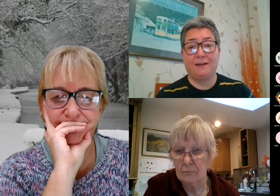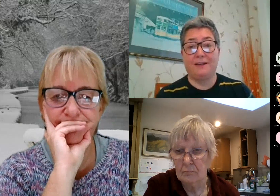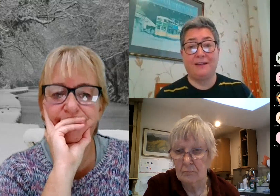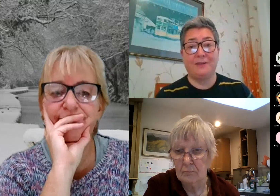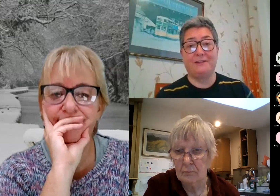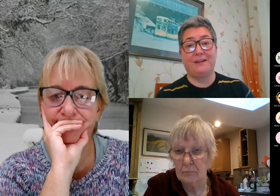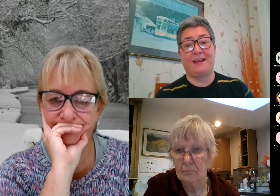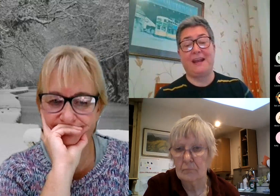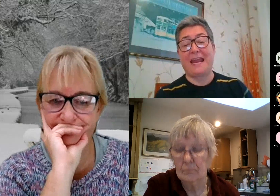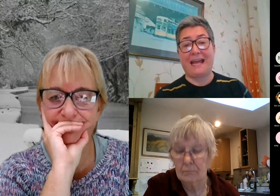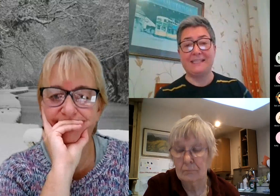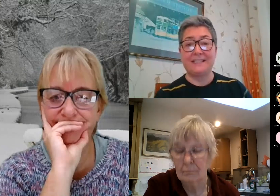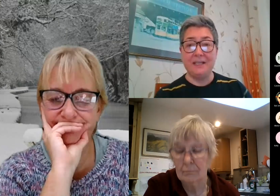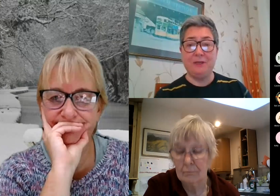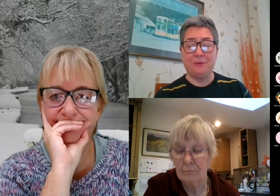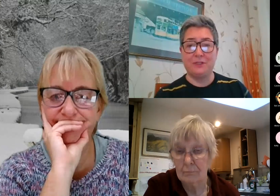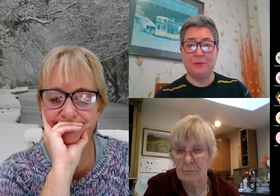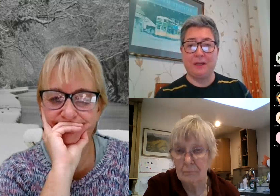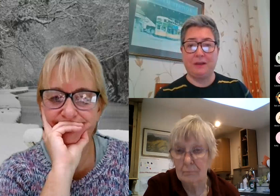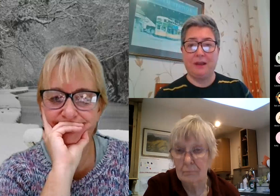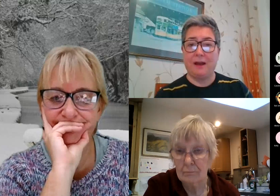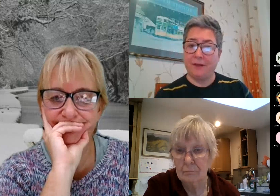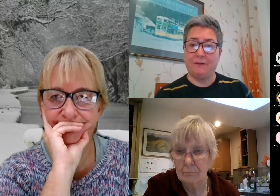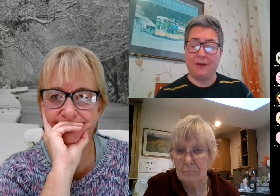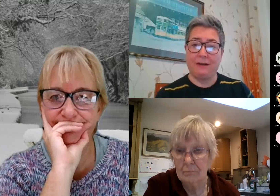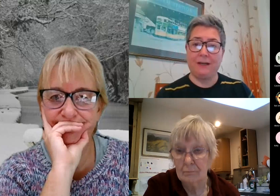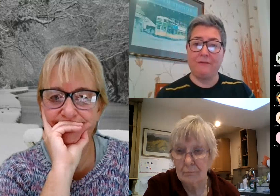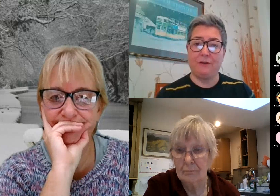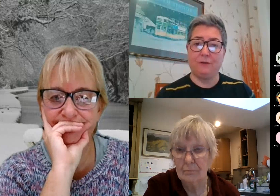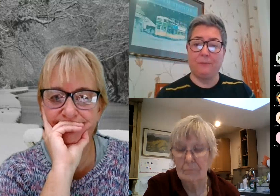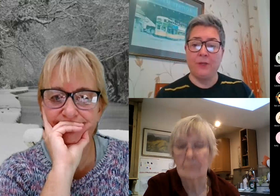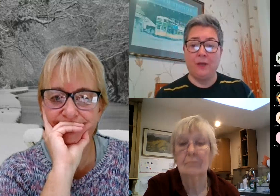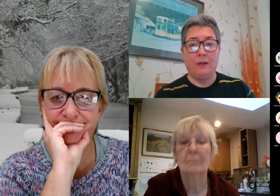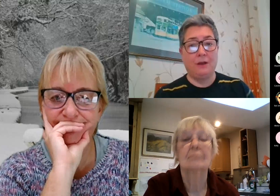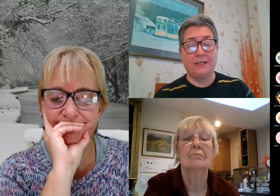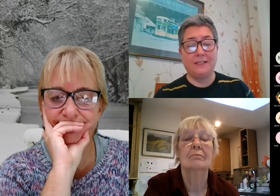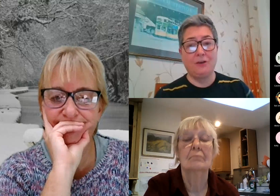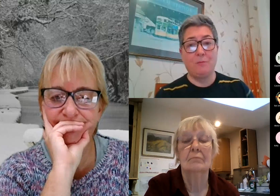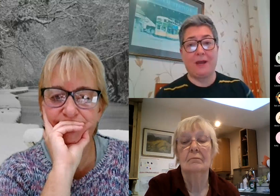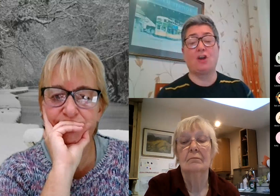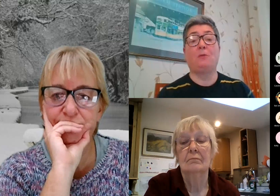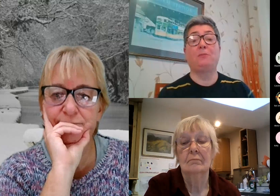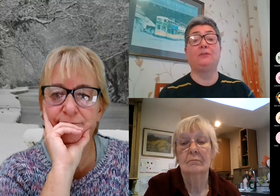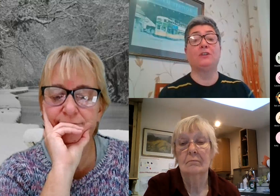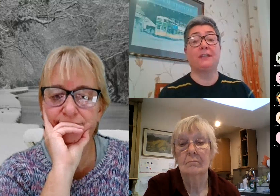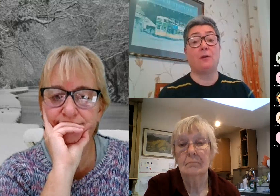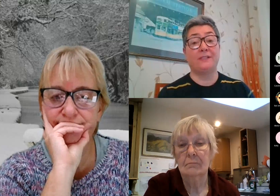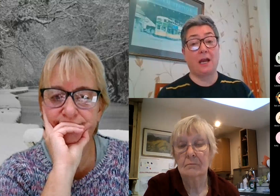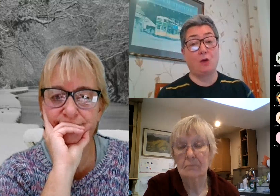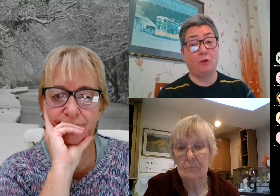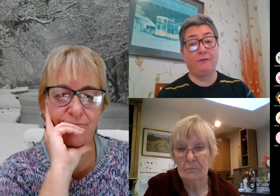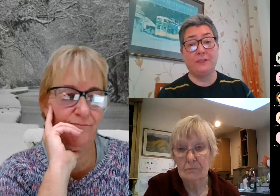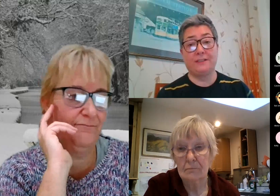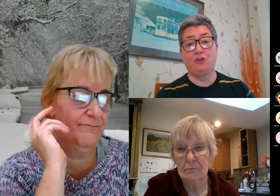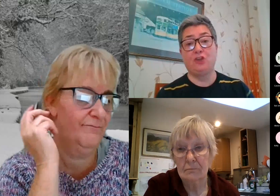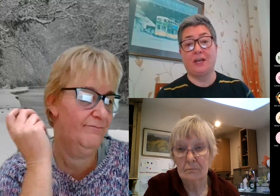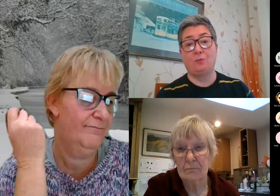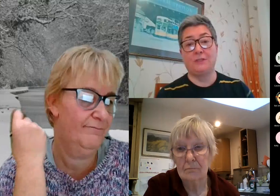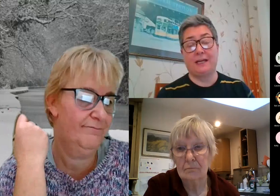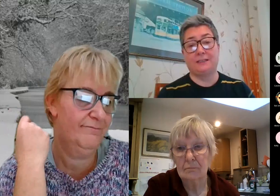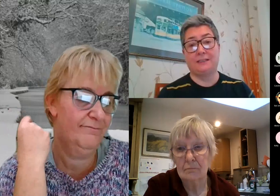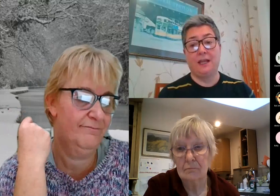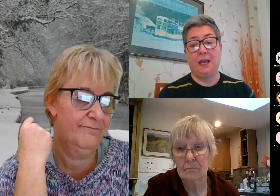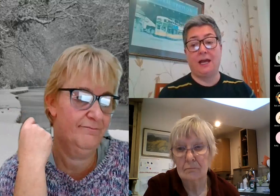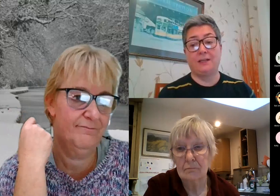masks, and I can't see people speak, I find it very difficult. Now, I can take you back a couple of years, and I was at a conference